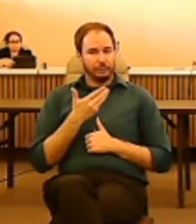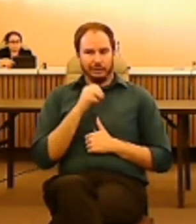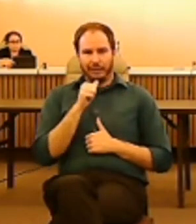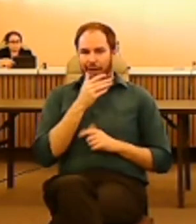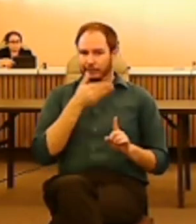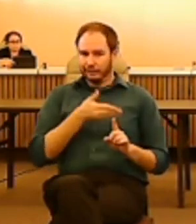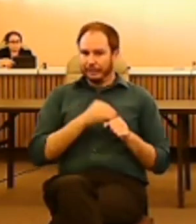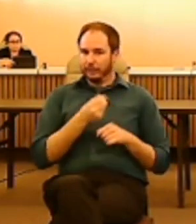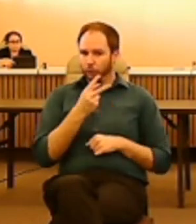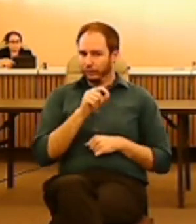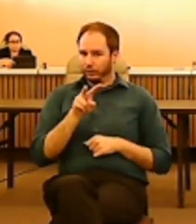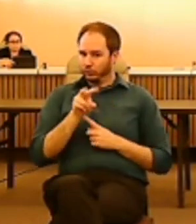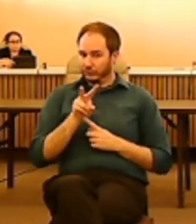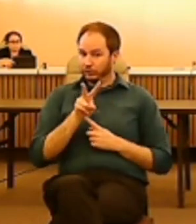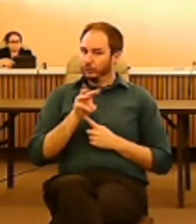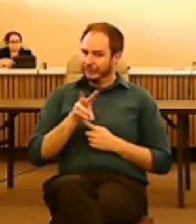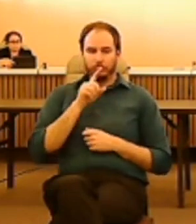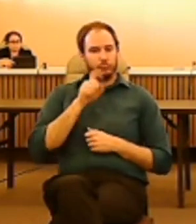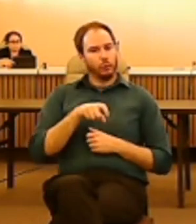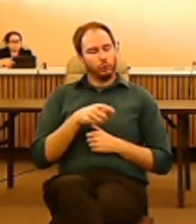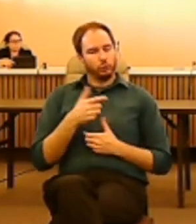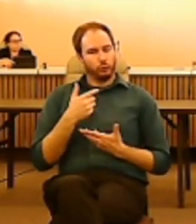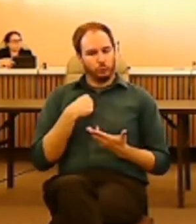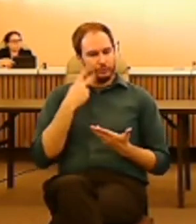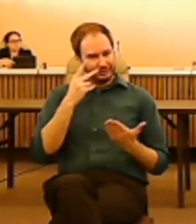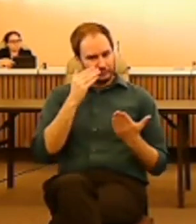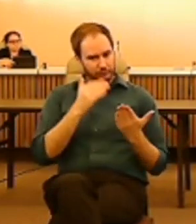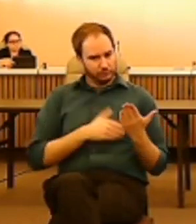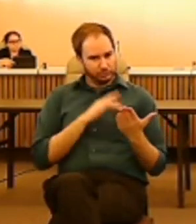in 12-206 that I see.